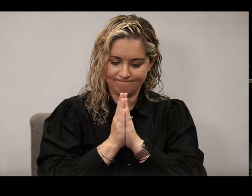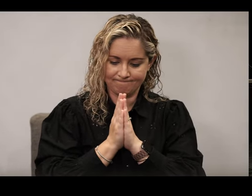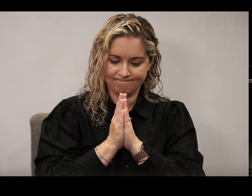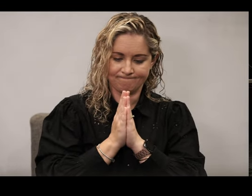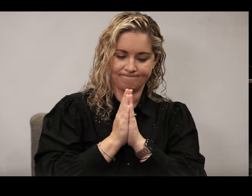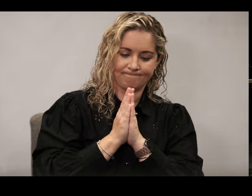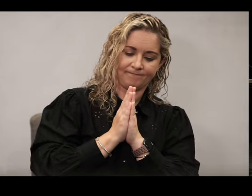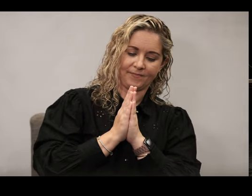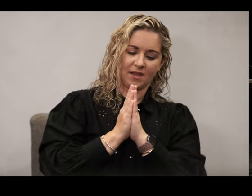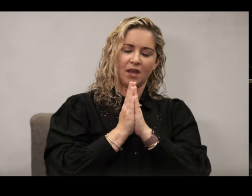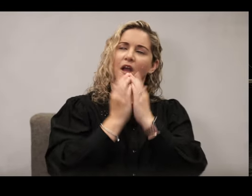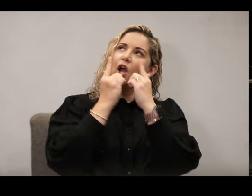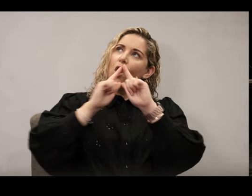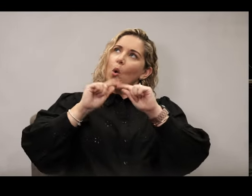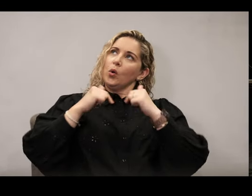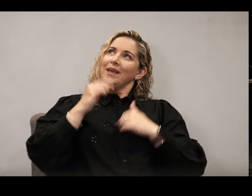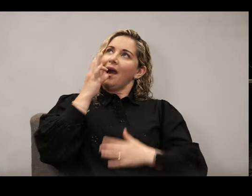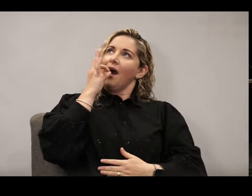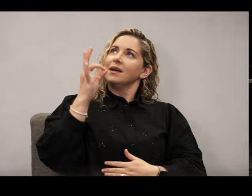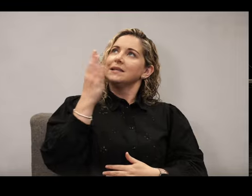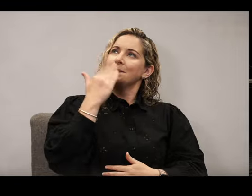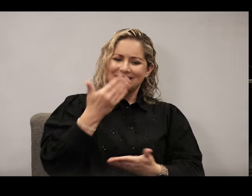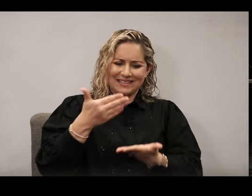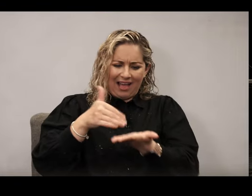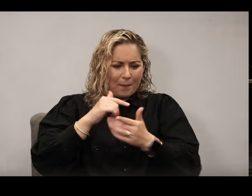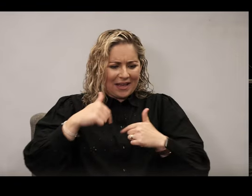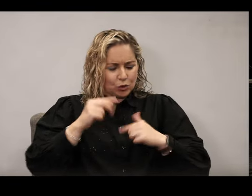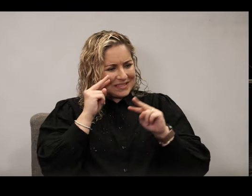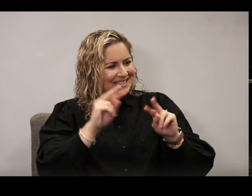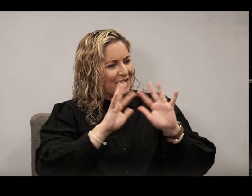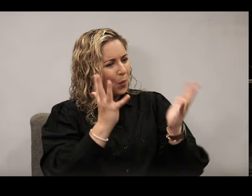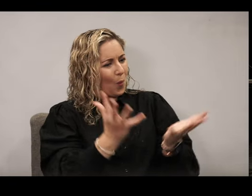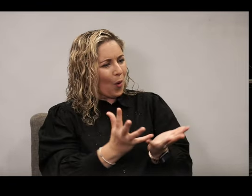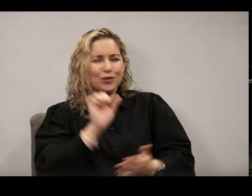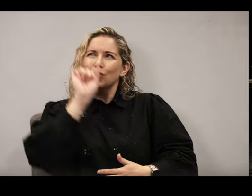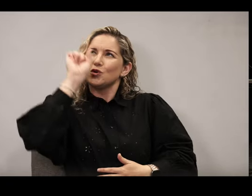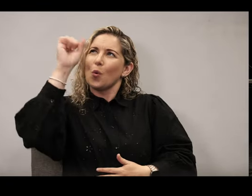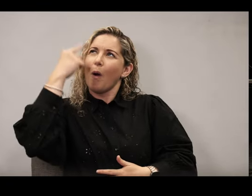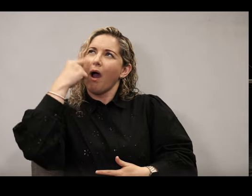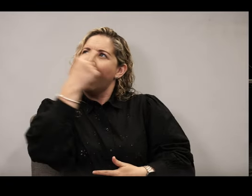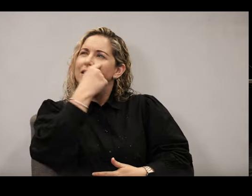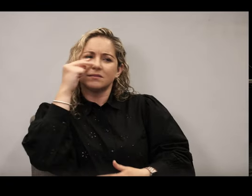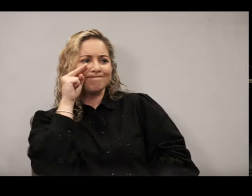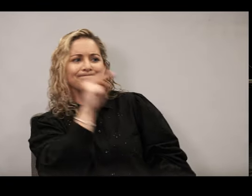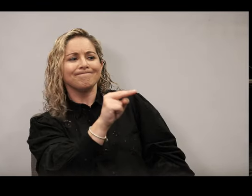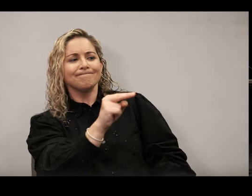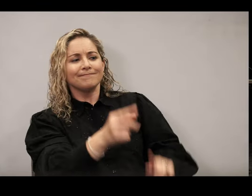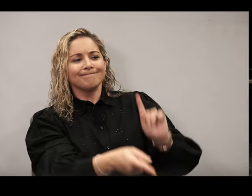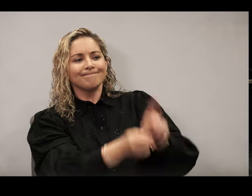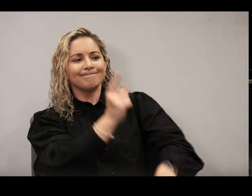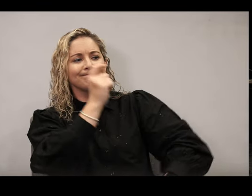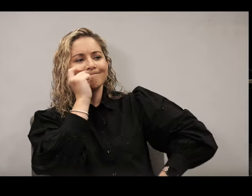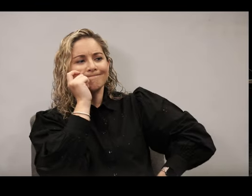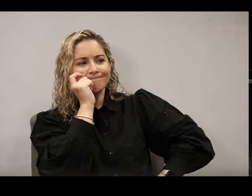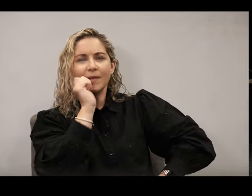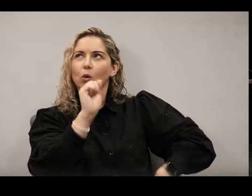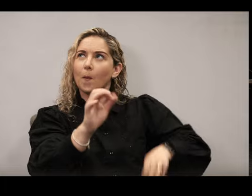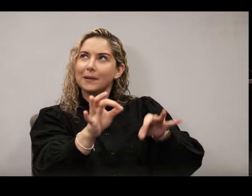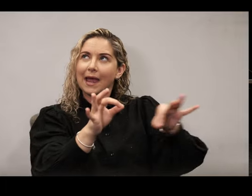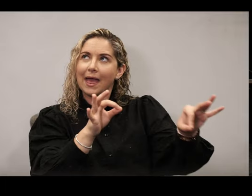Oh Lord, we ask that you would please help us to see the world your way, to understand what it means to be bearers of the image of